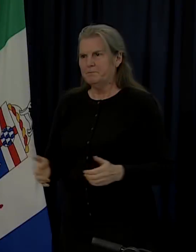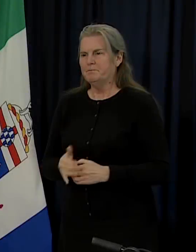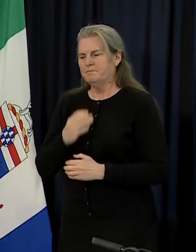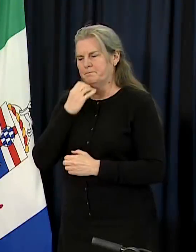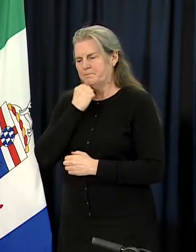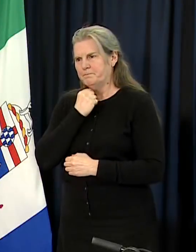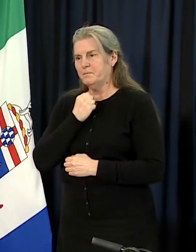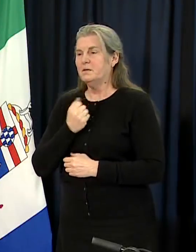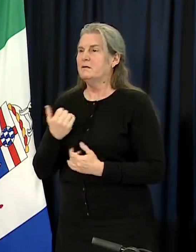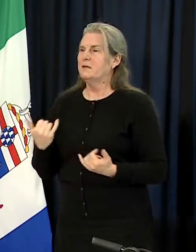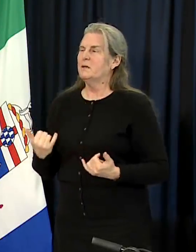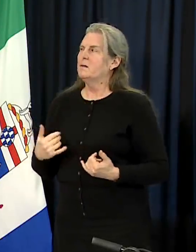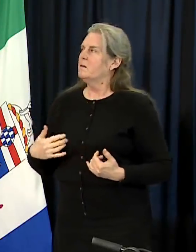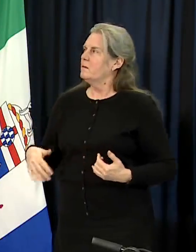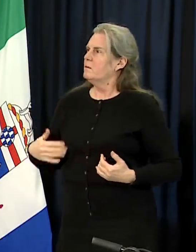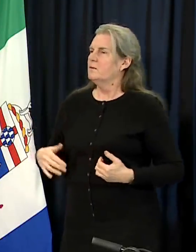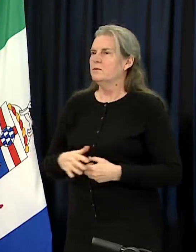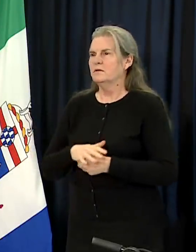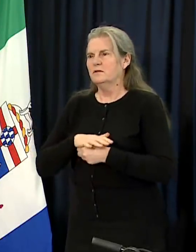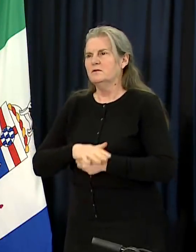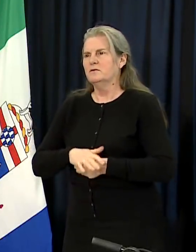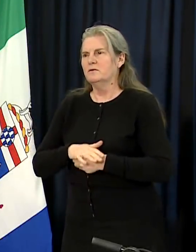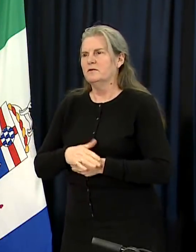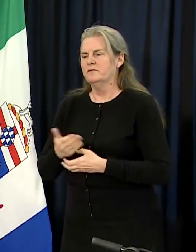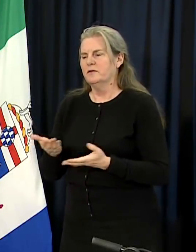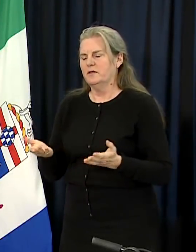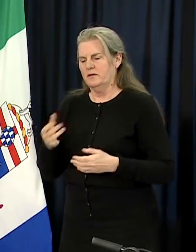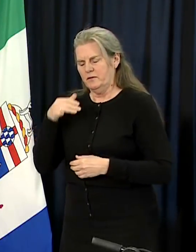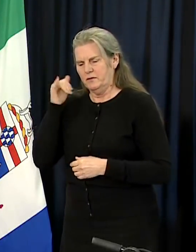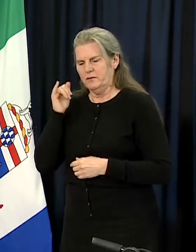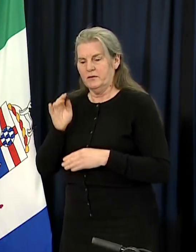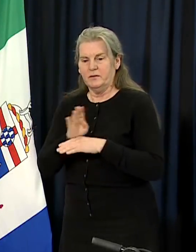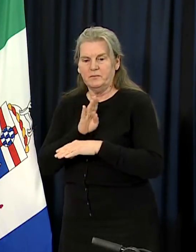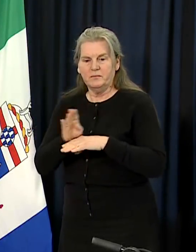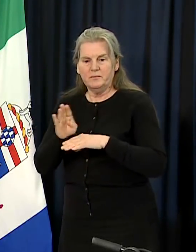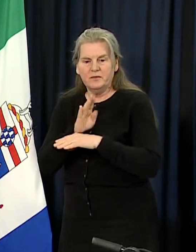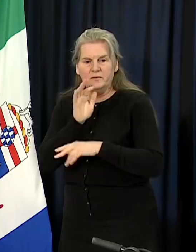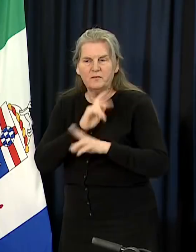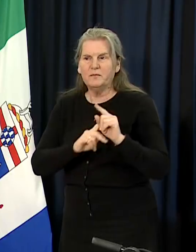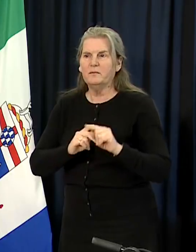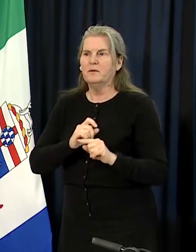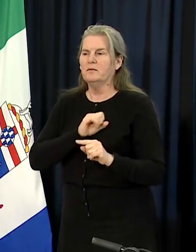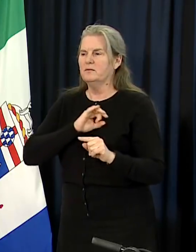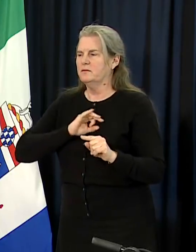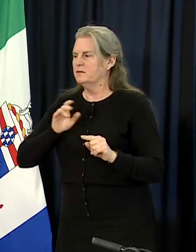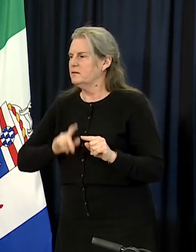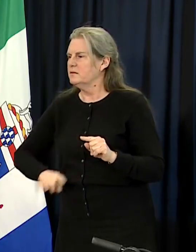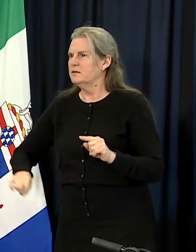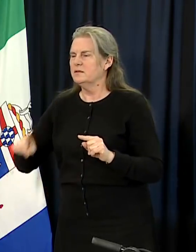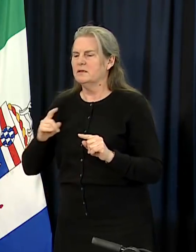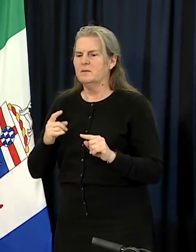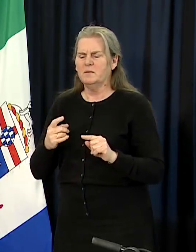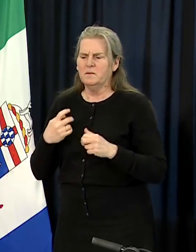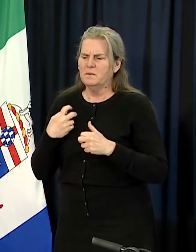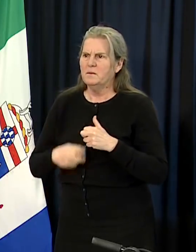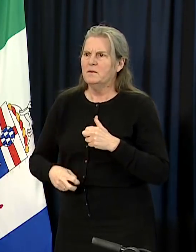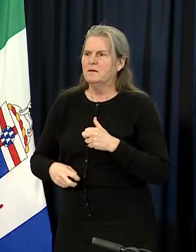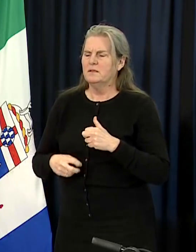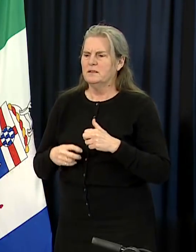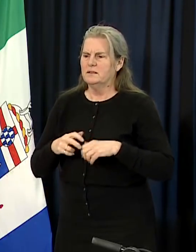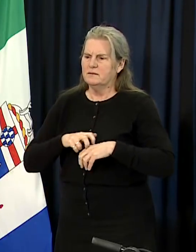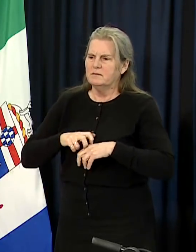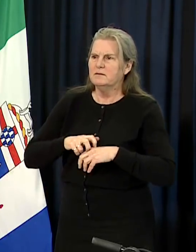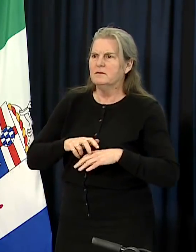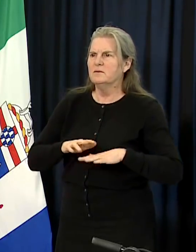This is a stressful time for Yukoners, for business owners and employees facing hardship and